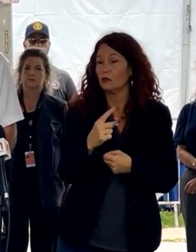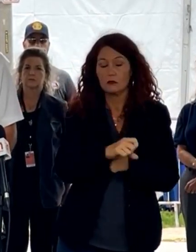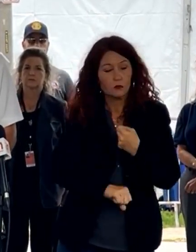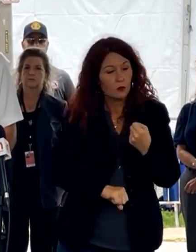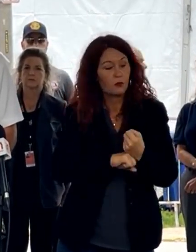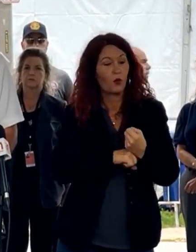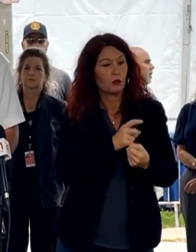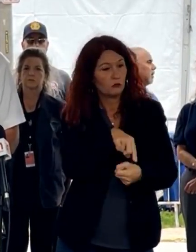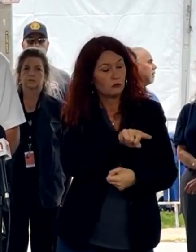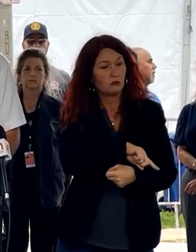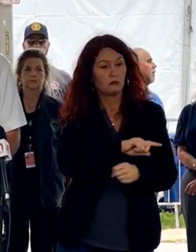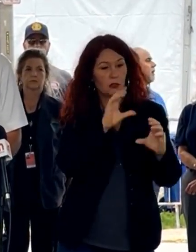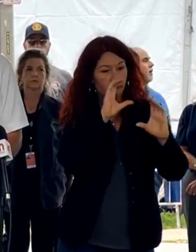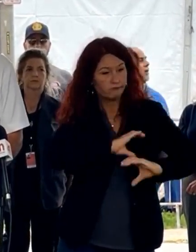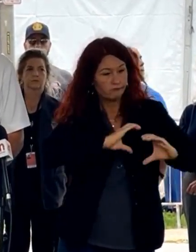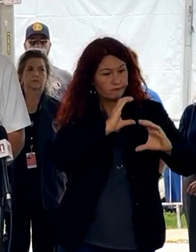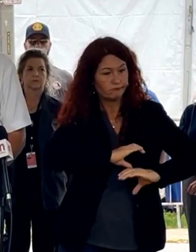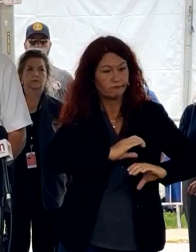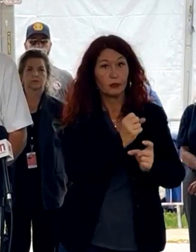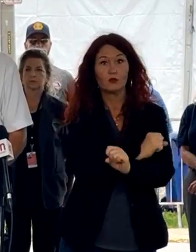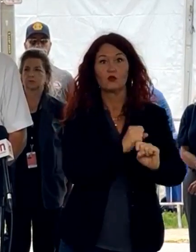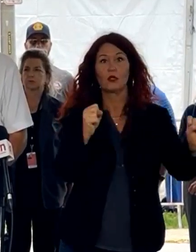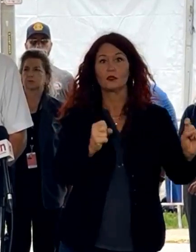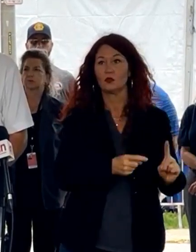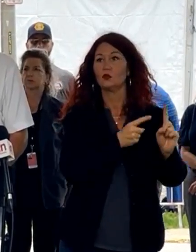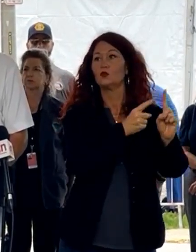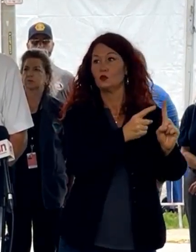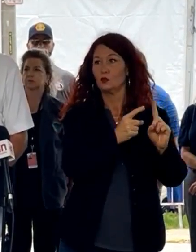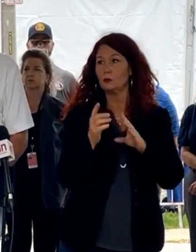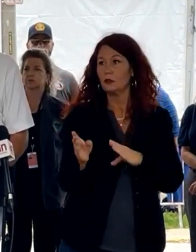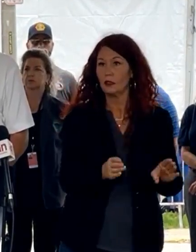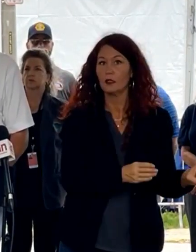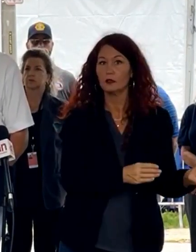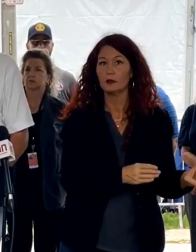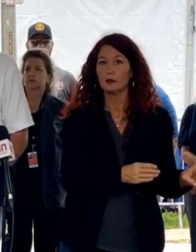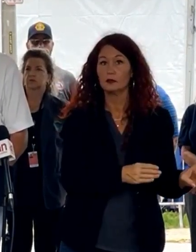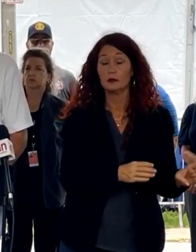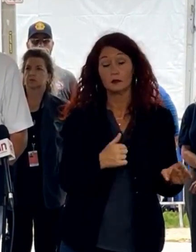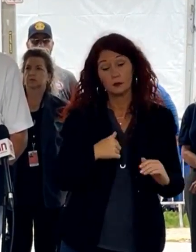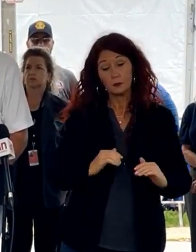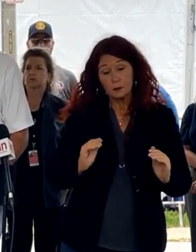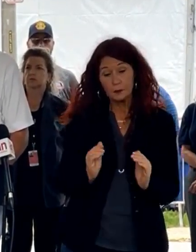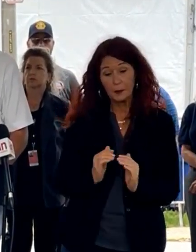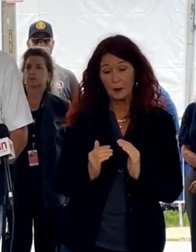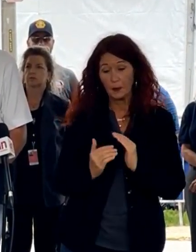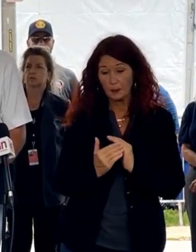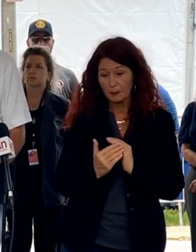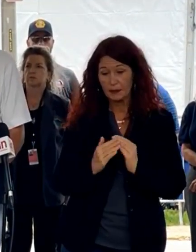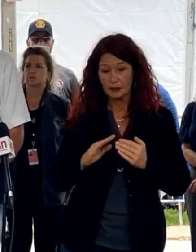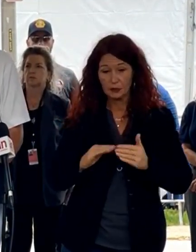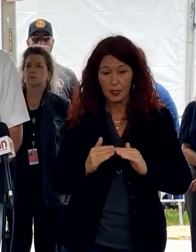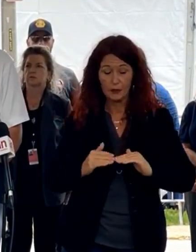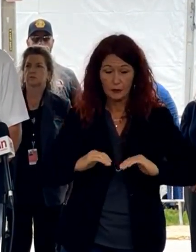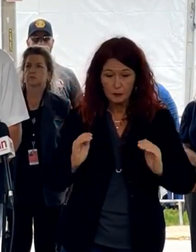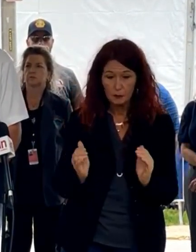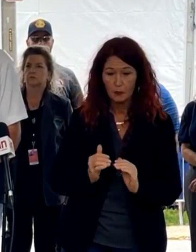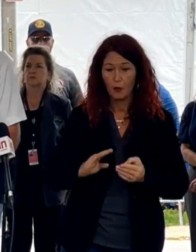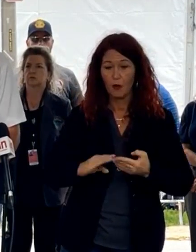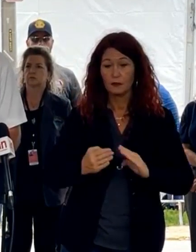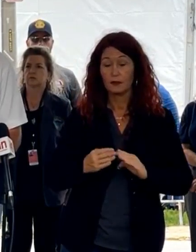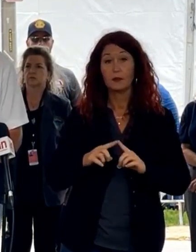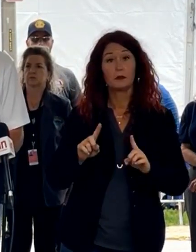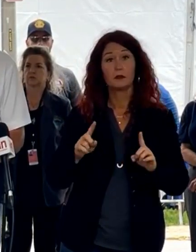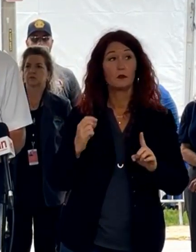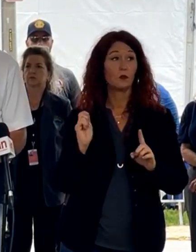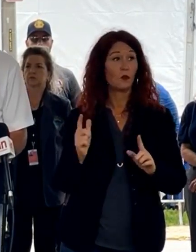rescue effort that we can. We're small, but we're here, we're on the ground. Our staff is working 12 to 18 hours a day,